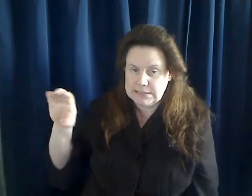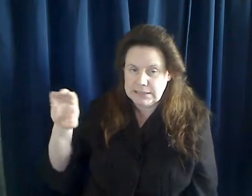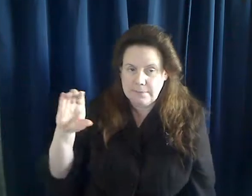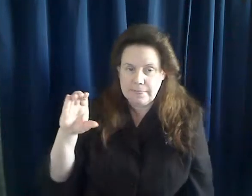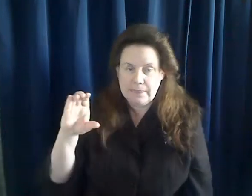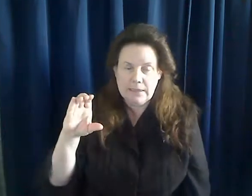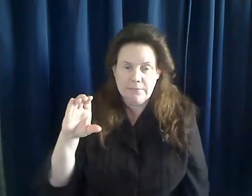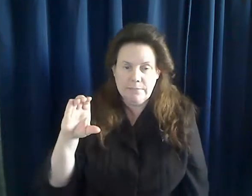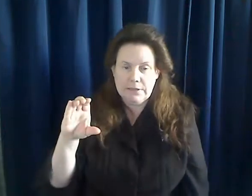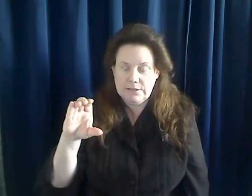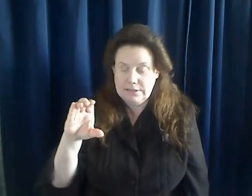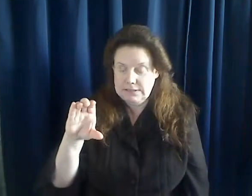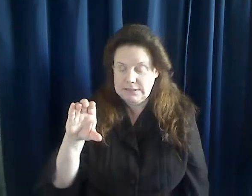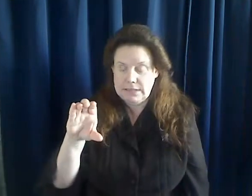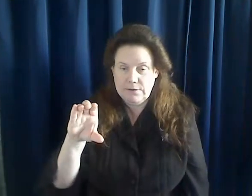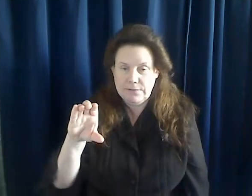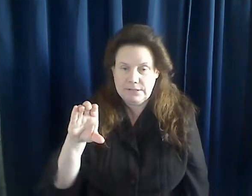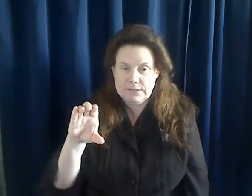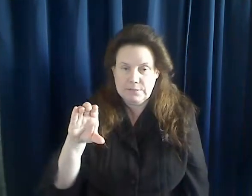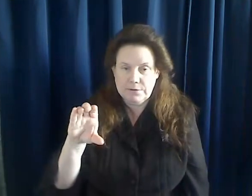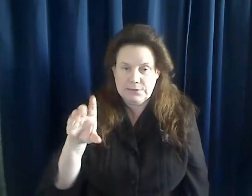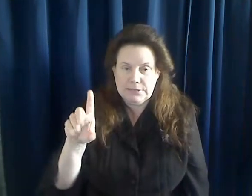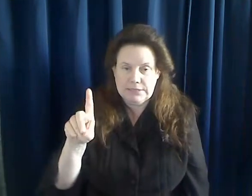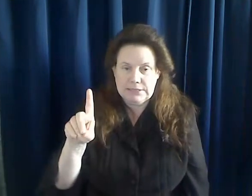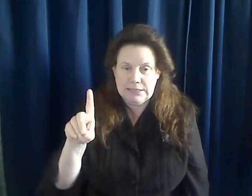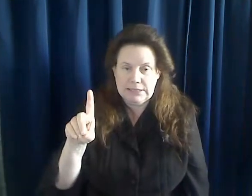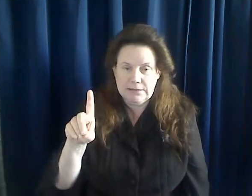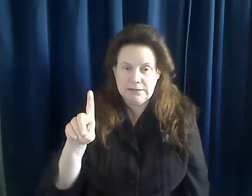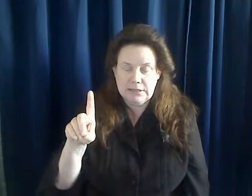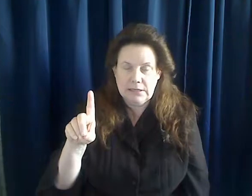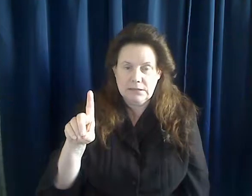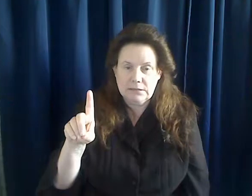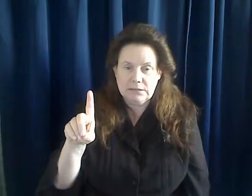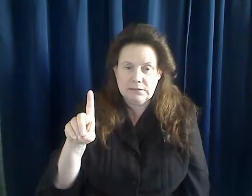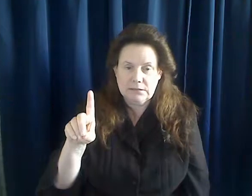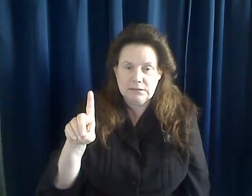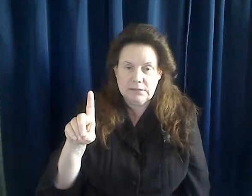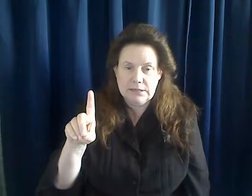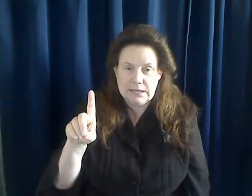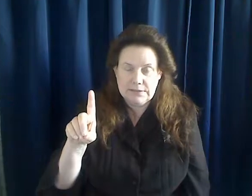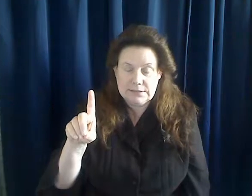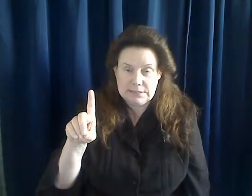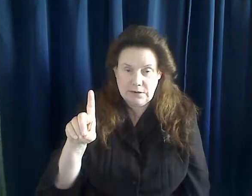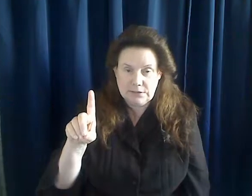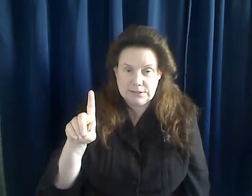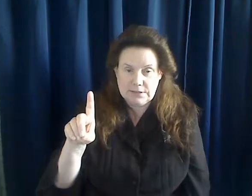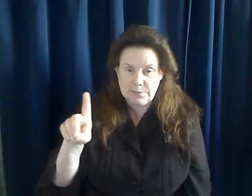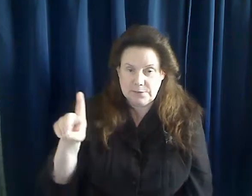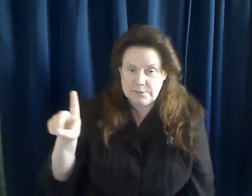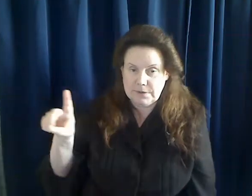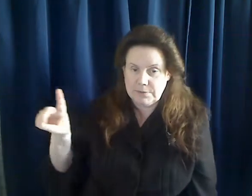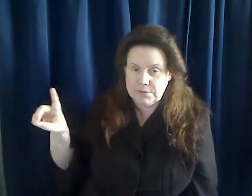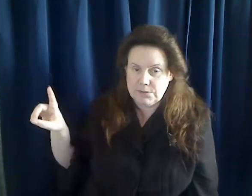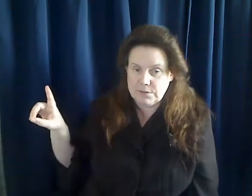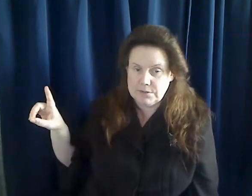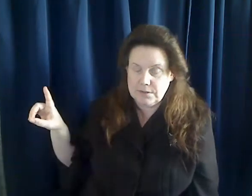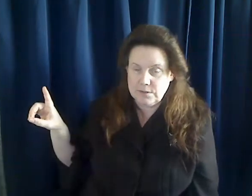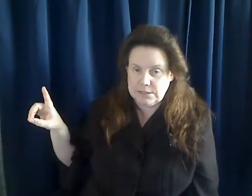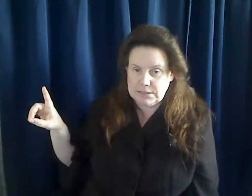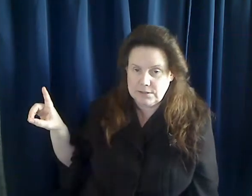C, but this is how it faces the person. D, again, this is how it looks to the person, but I'm going to turn so that you can see it